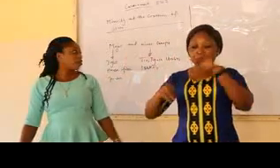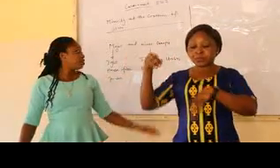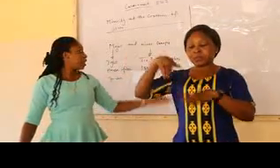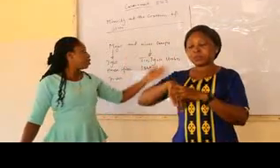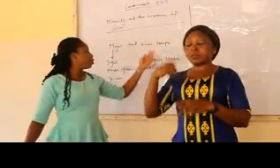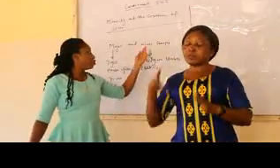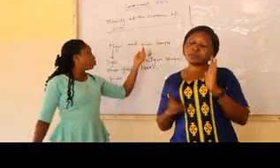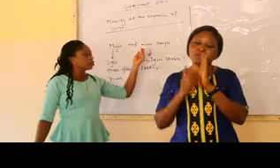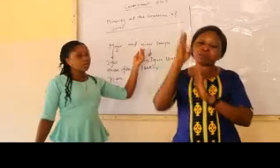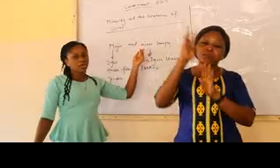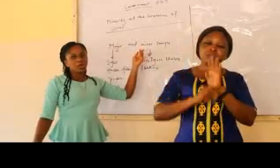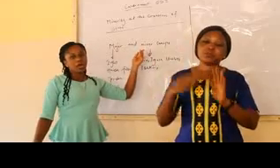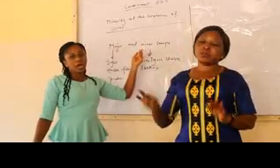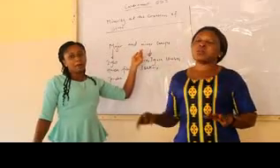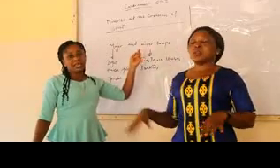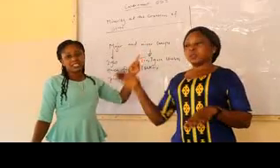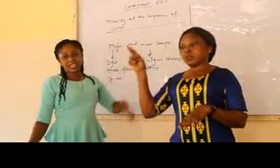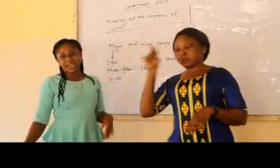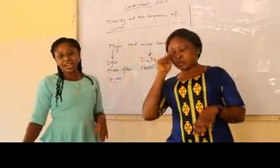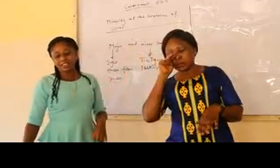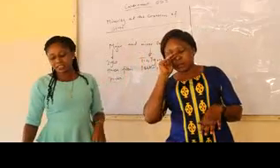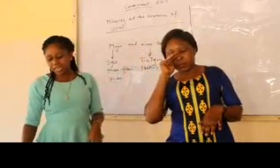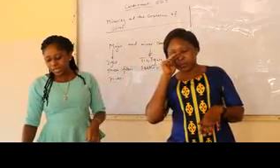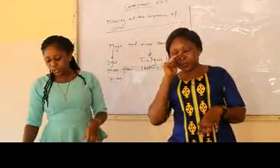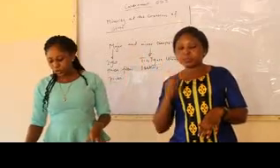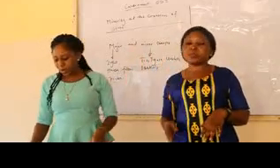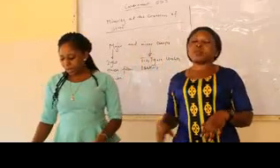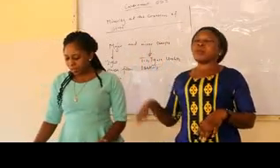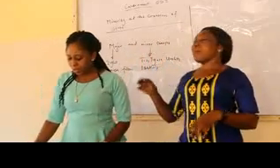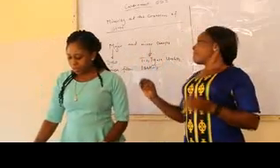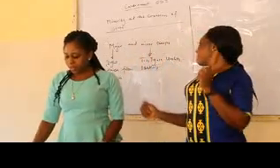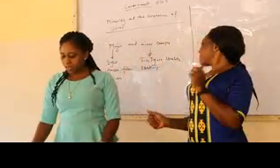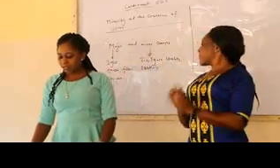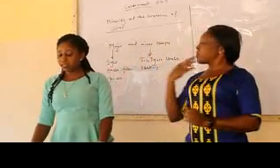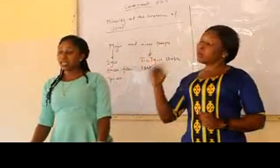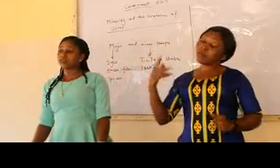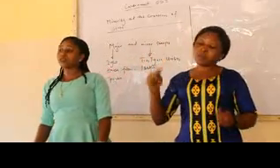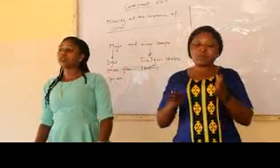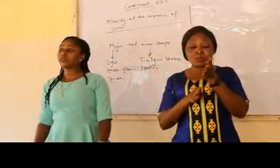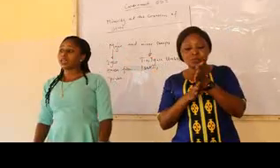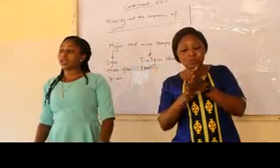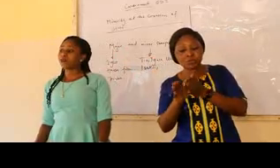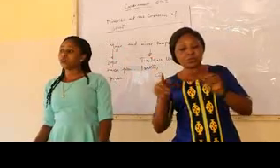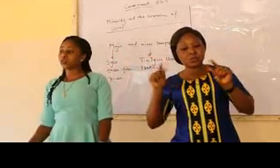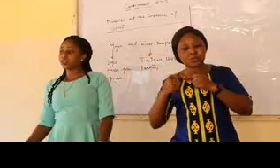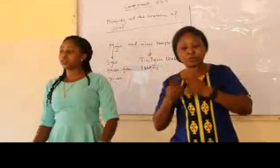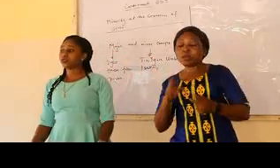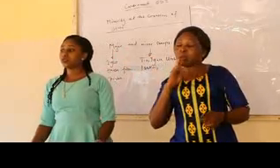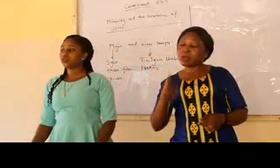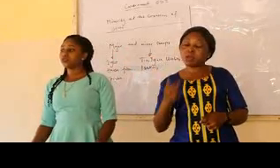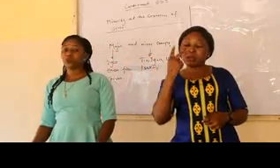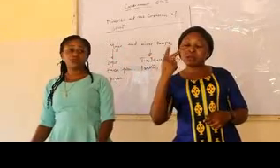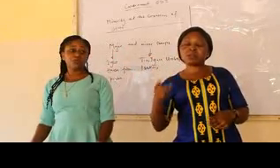So most of these ethnic groups are marginalized in Nigeria. They are seen as groups that have